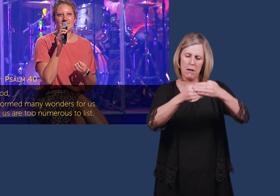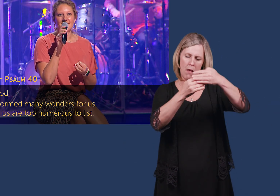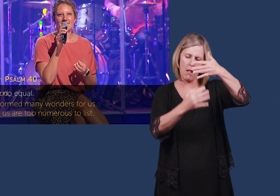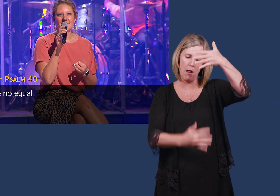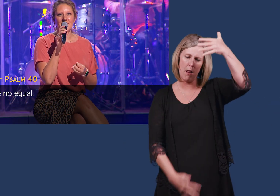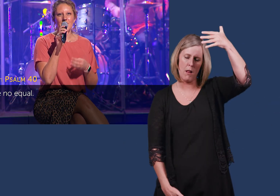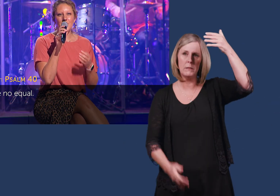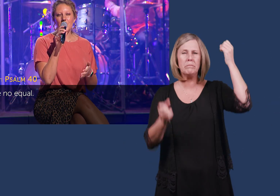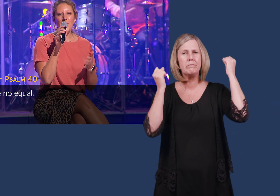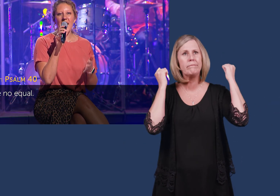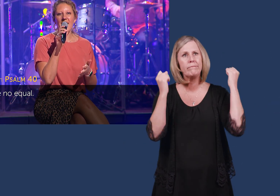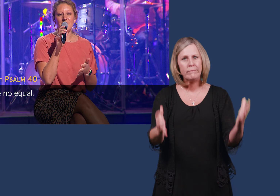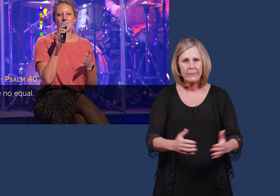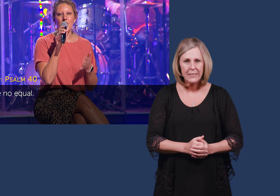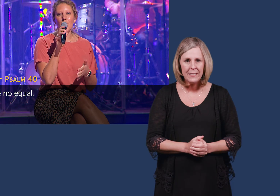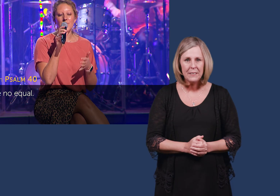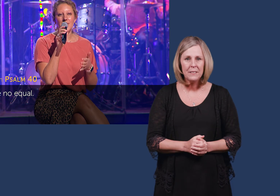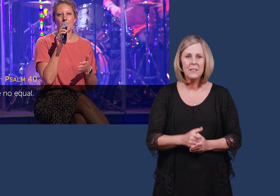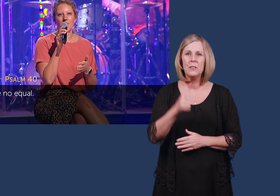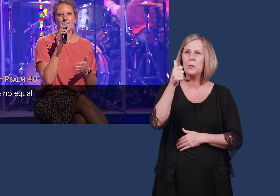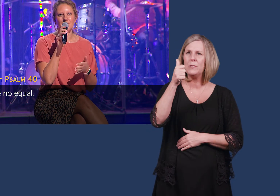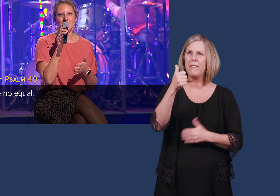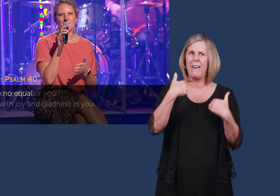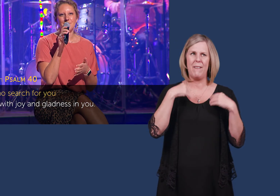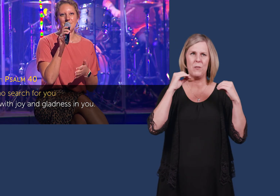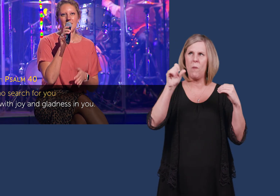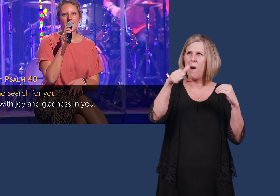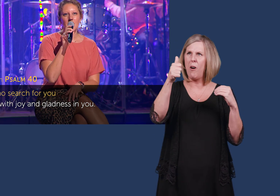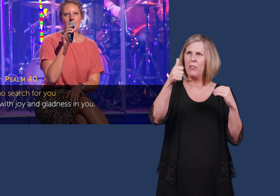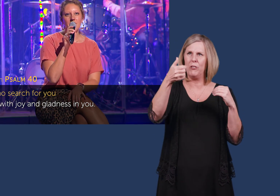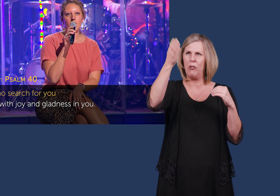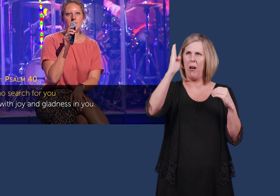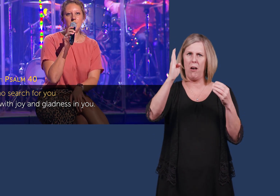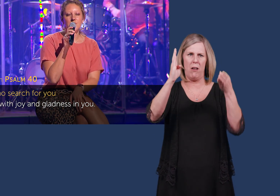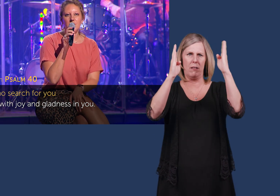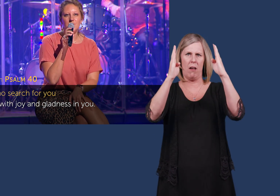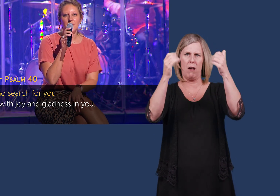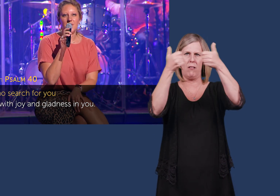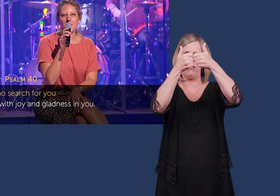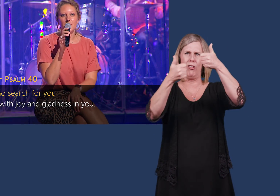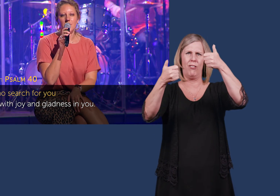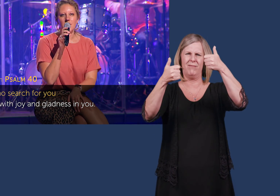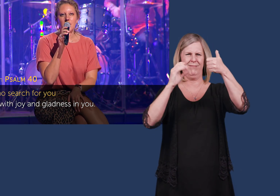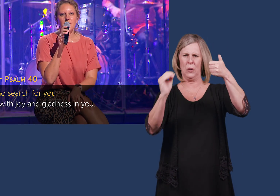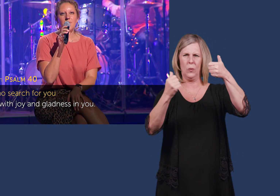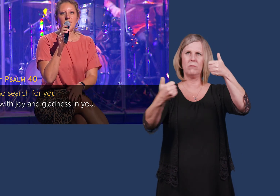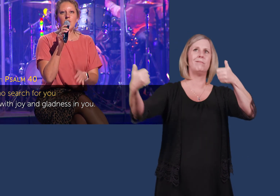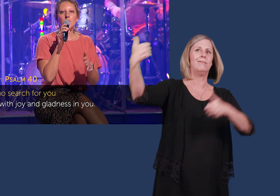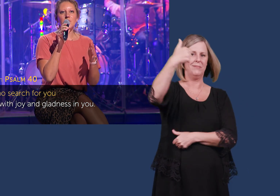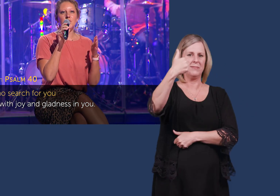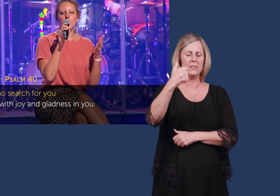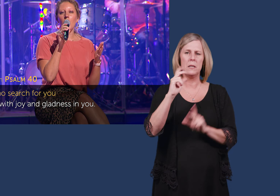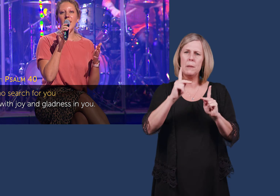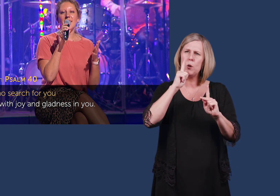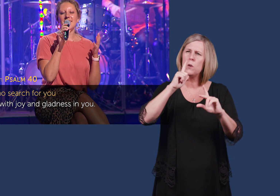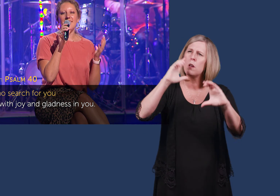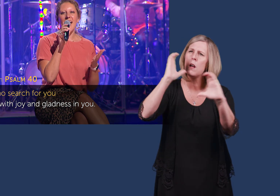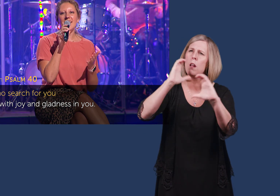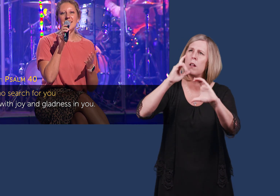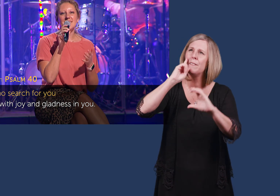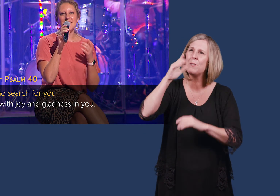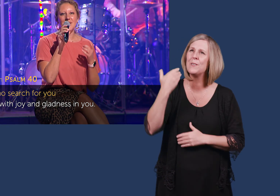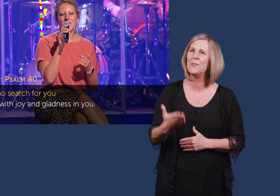list. You have no equal. May those who search for you be filled with joy